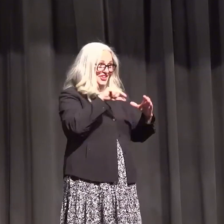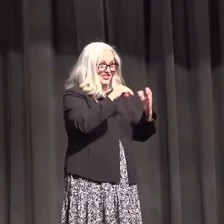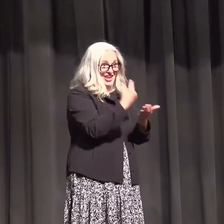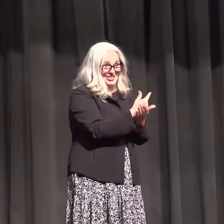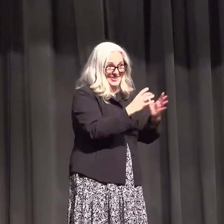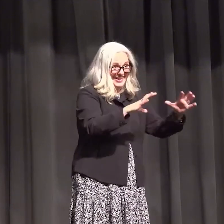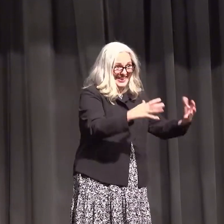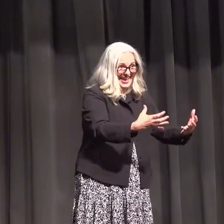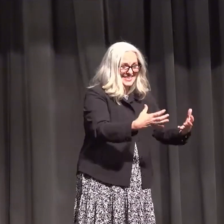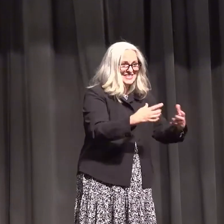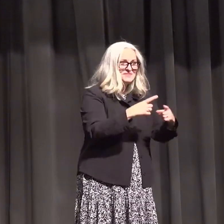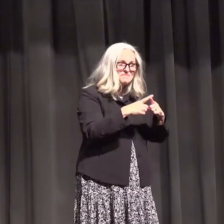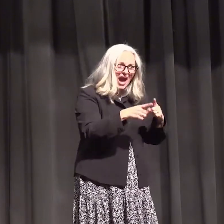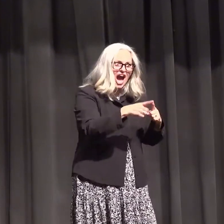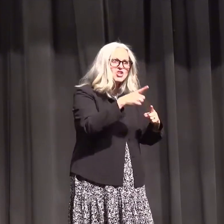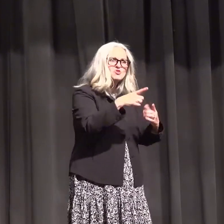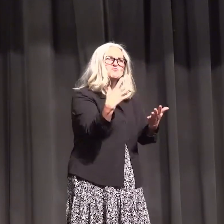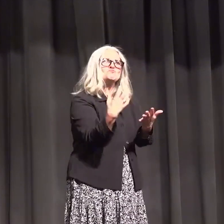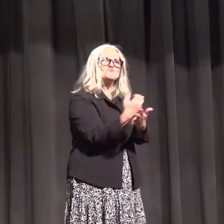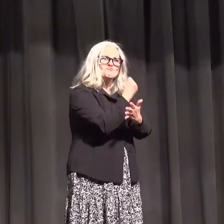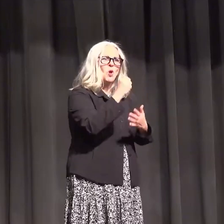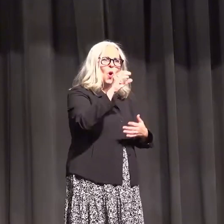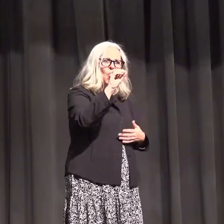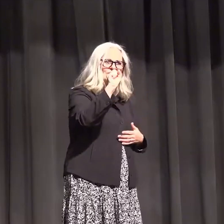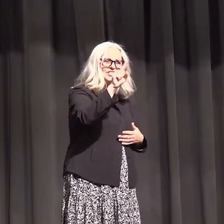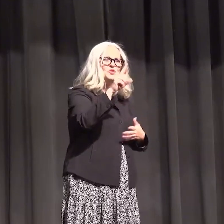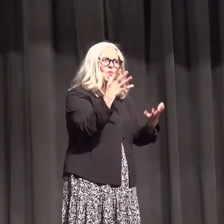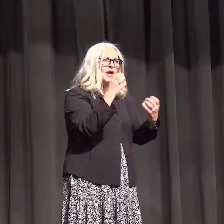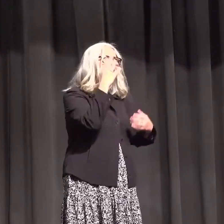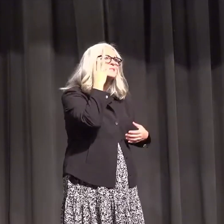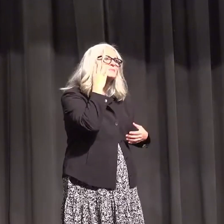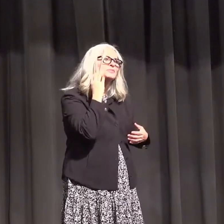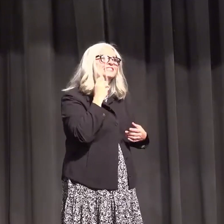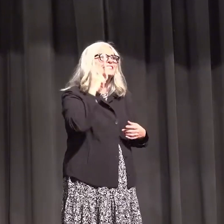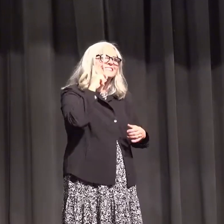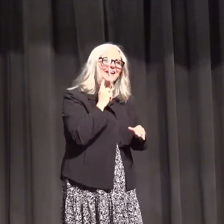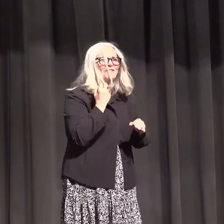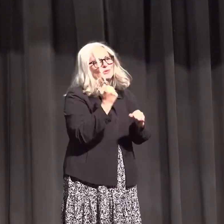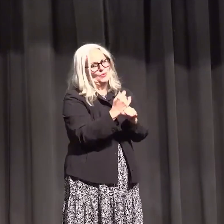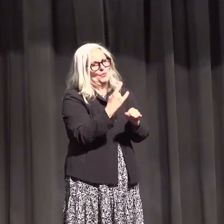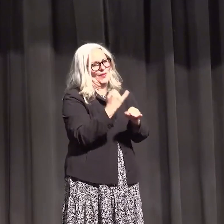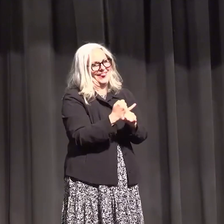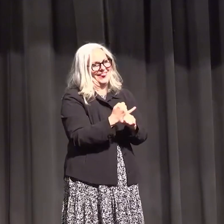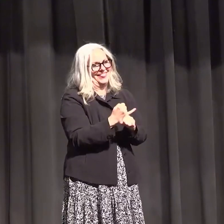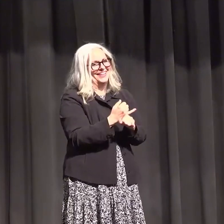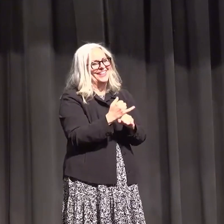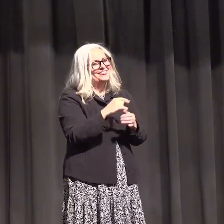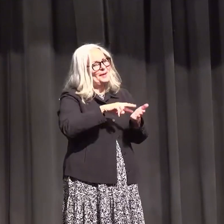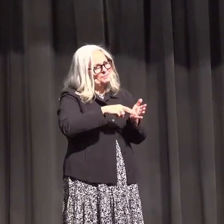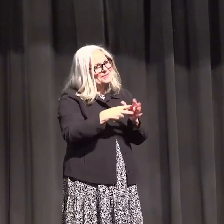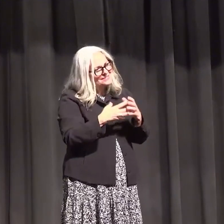for the Deaf, right? In this graduating class, but I'll tell you, you really took the experiences that OSD had to